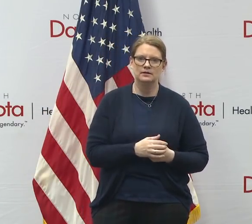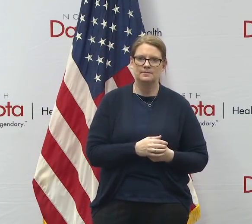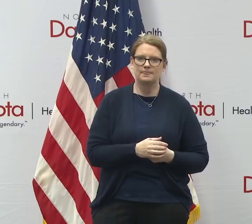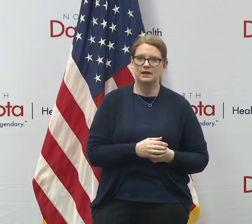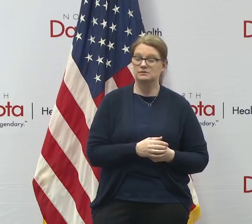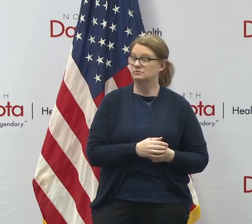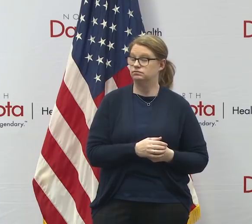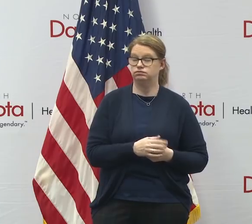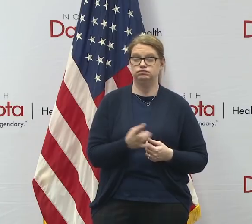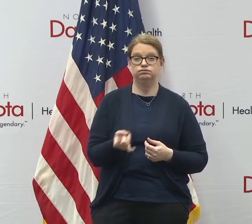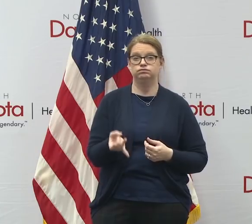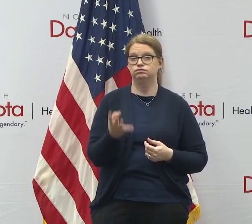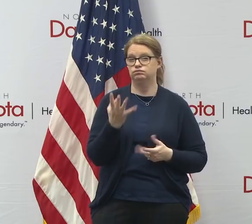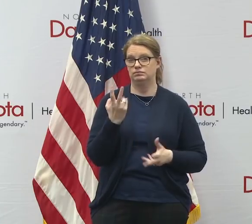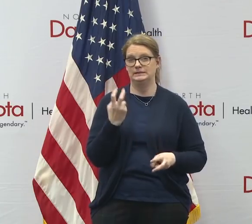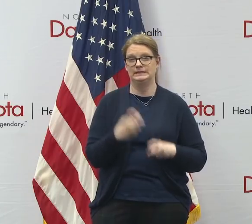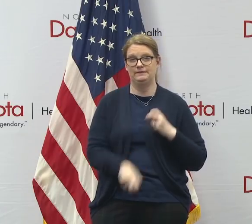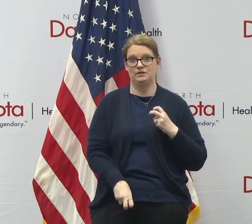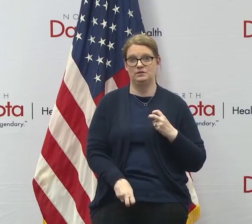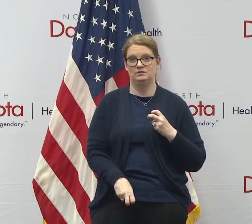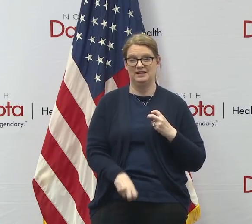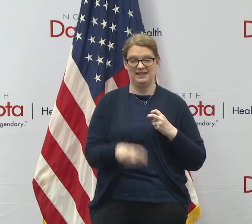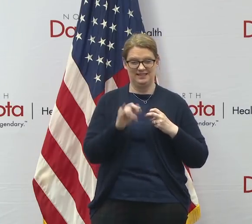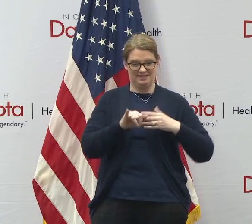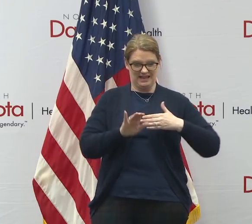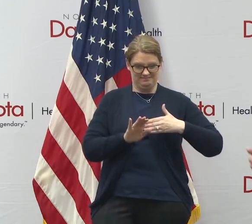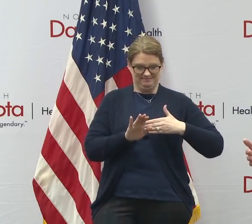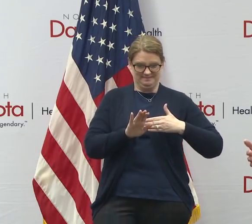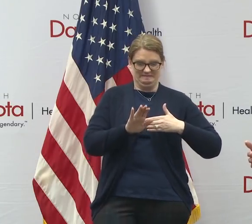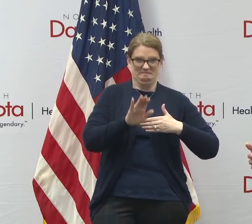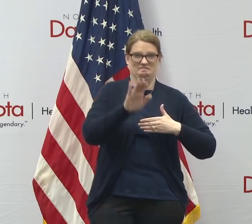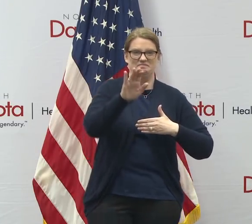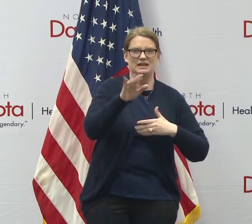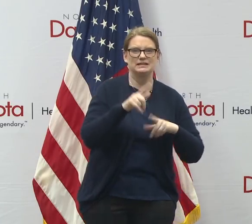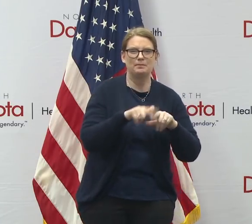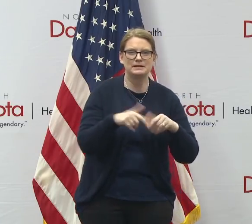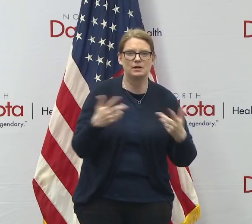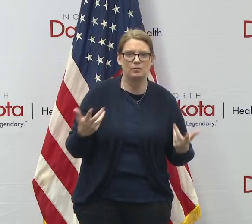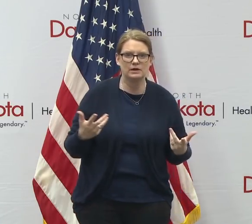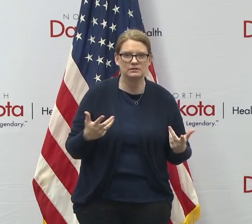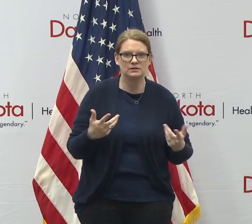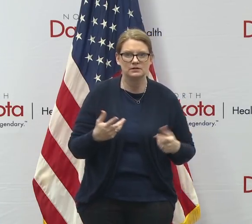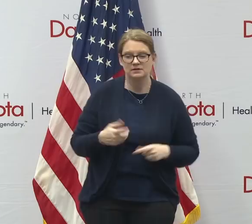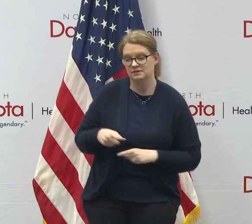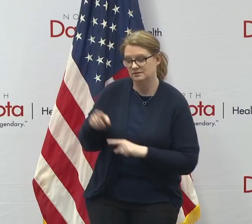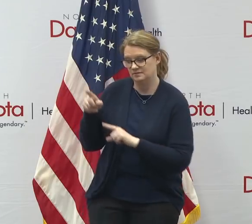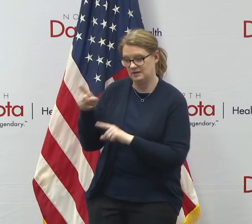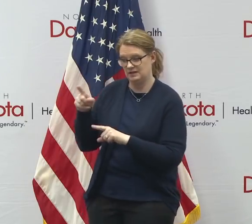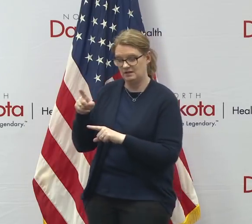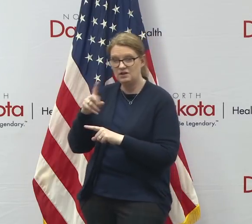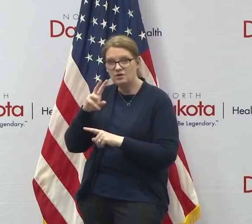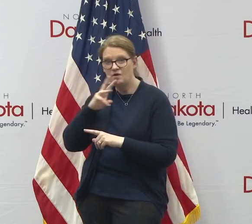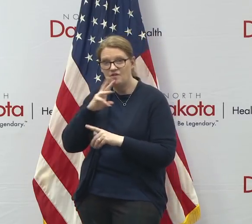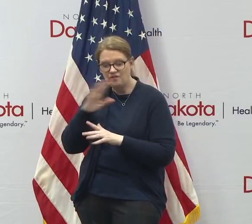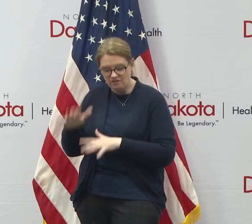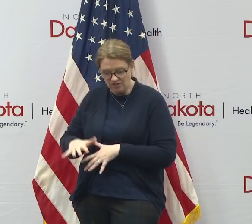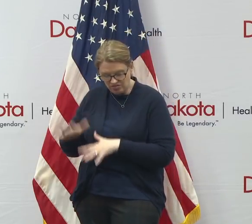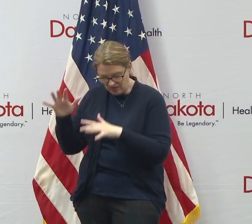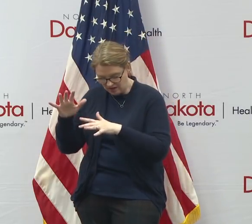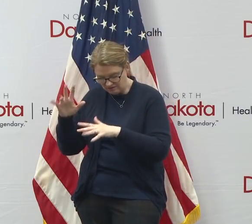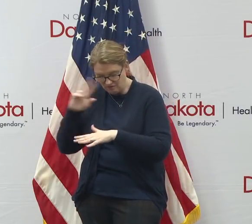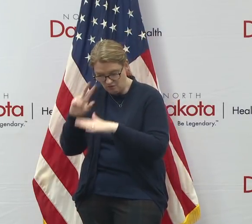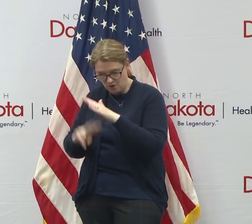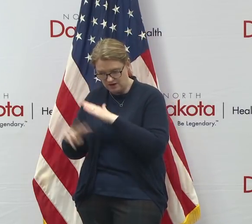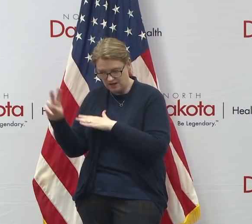very difficult because guess what the peak depends on? I mean, the flood forecasting depends almost entirely